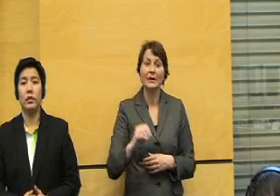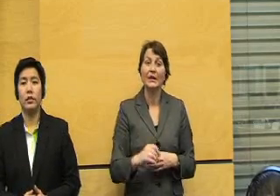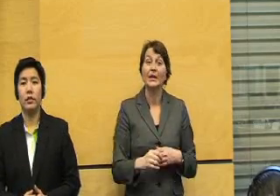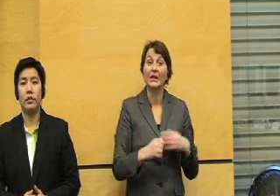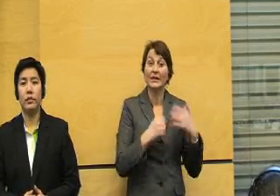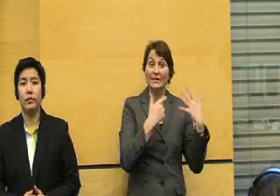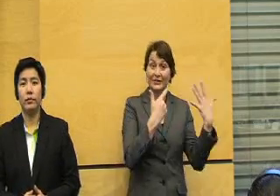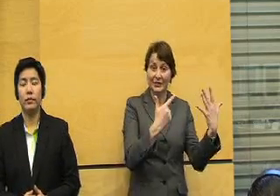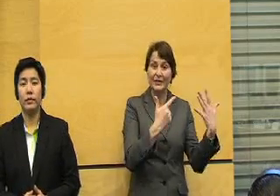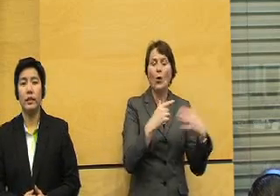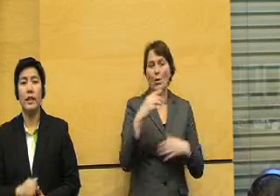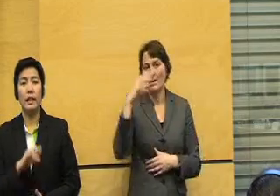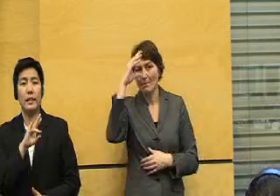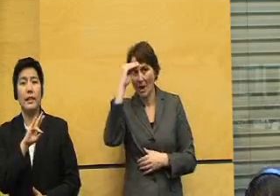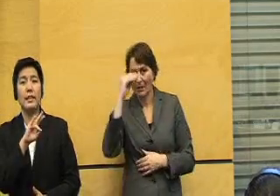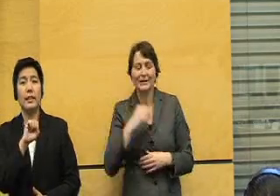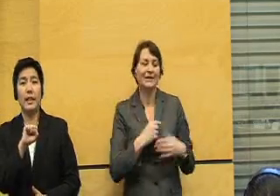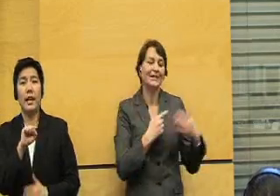730,000 are female.